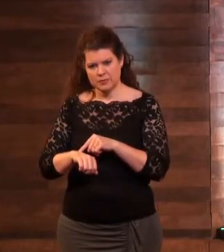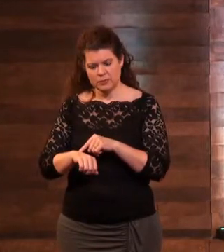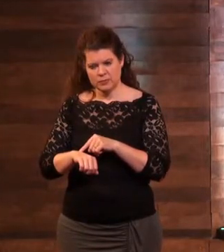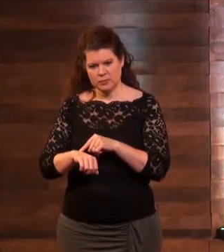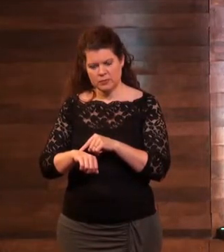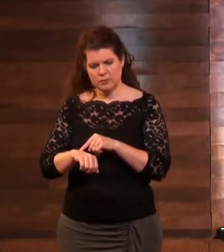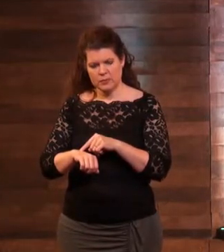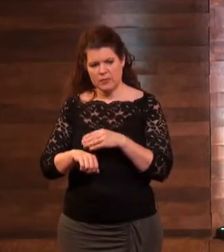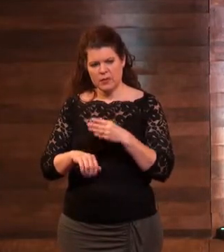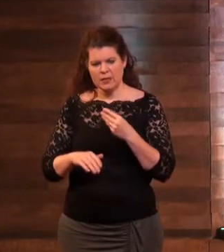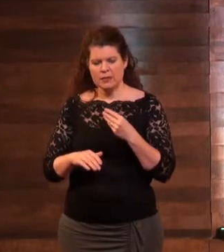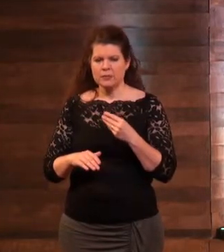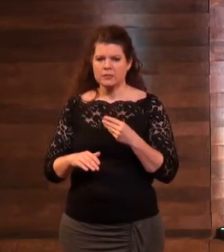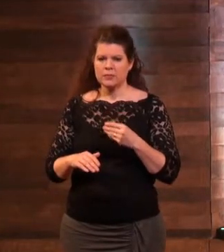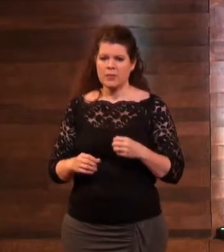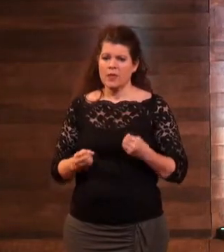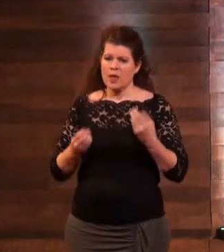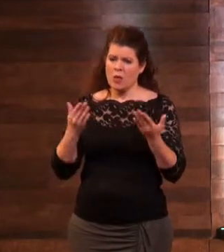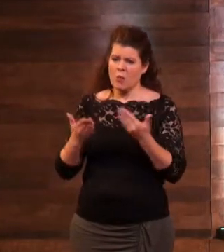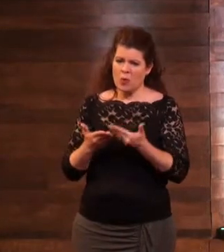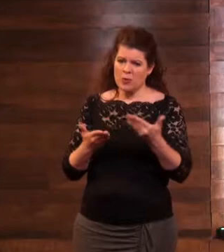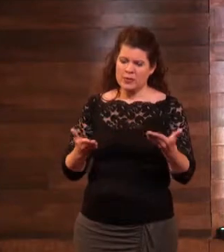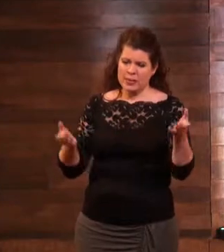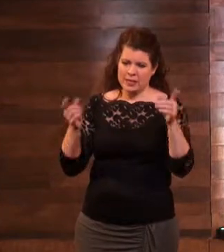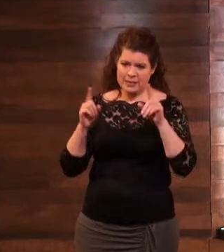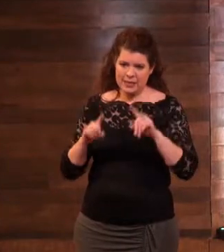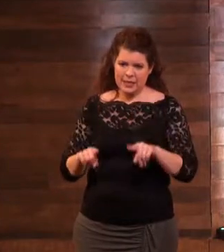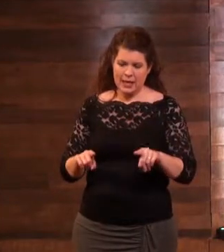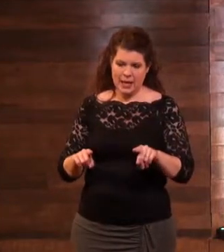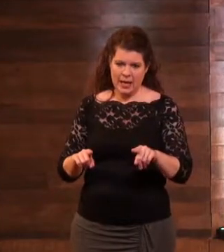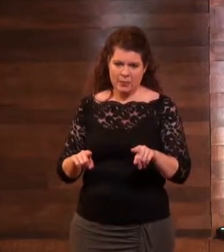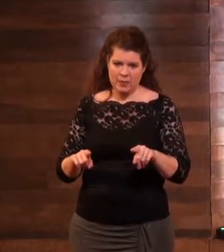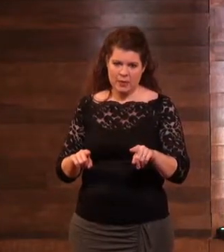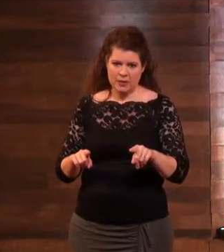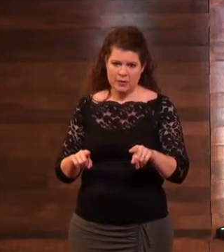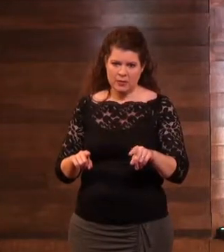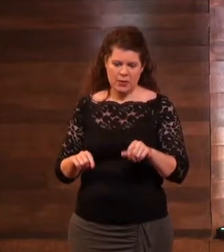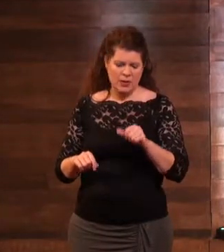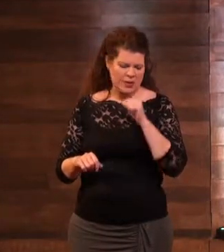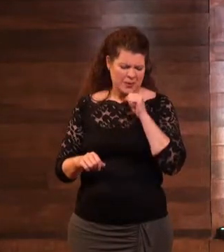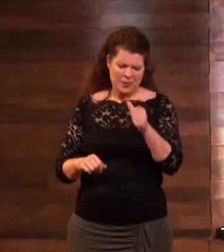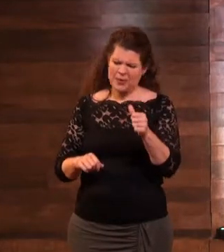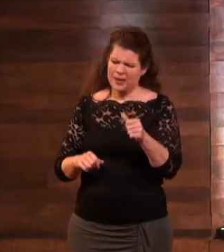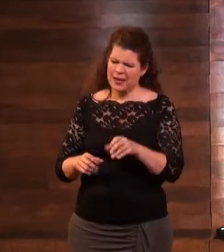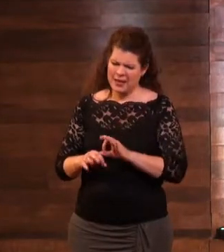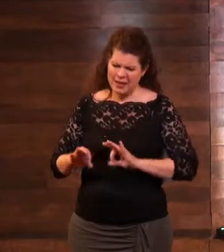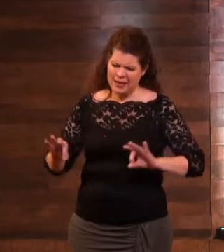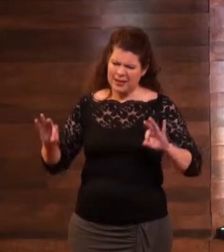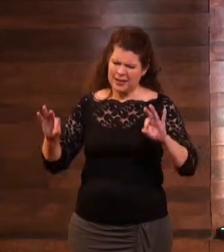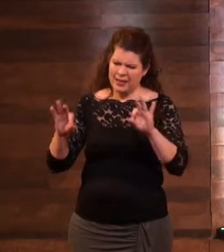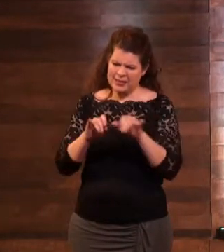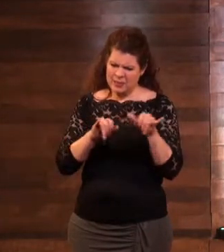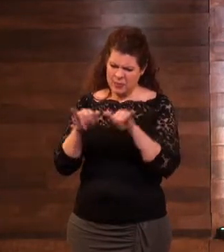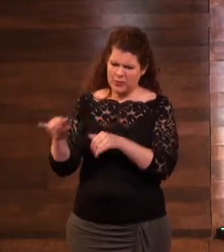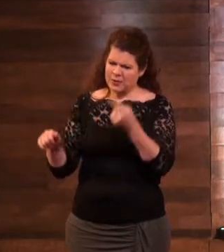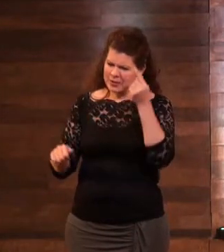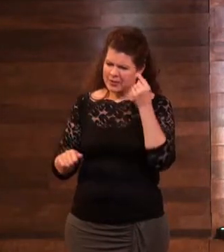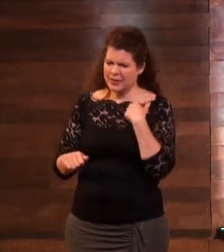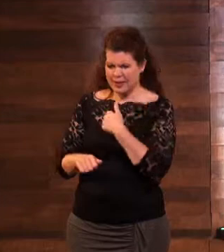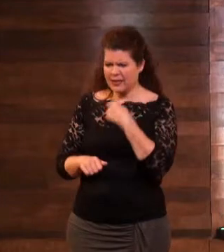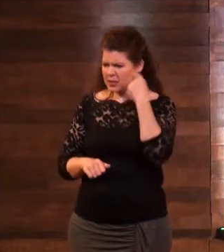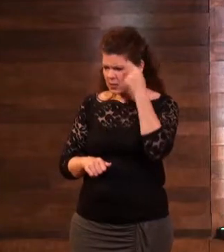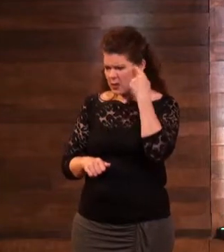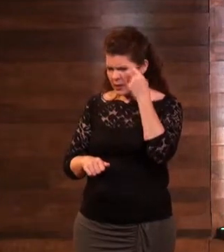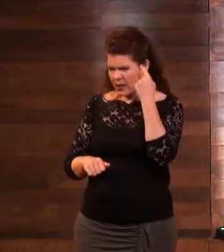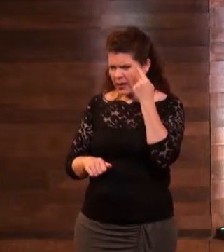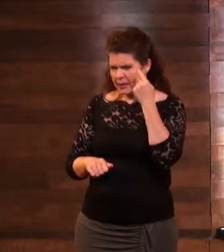us, but most things in life we eventually discover weren't as significant as we might have thought at the time.